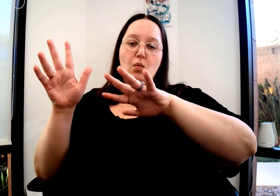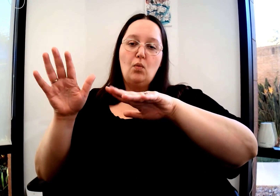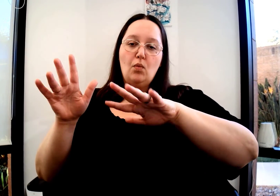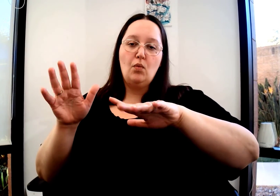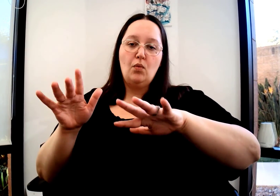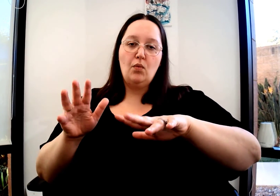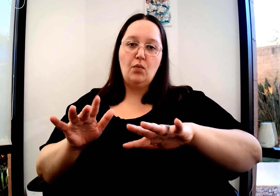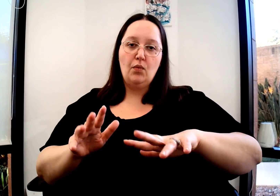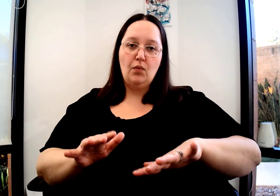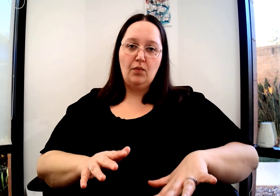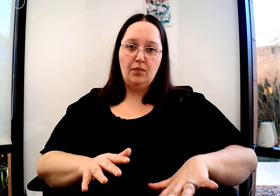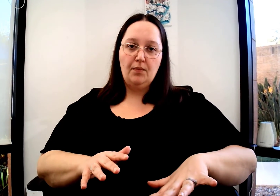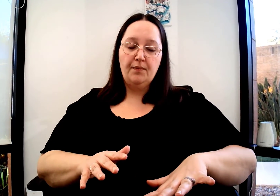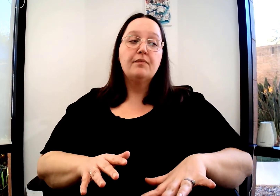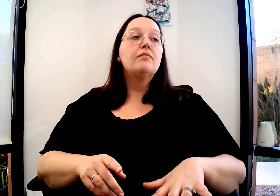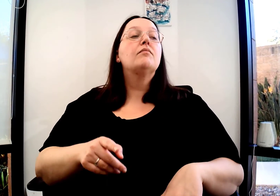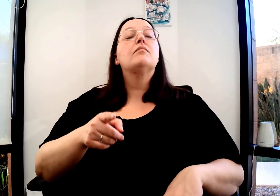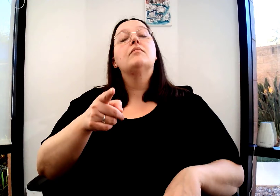Snow, you need to wiggle.